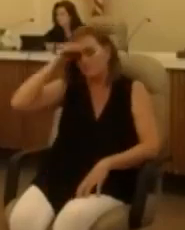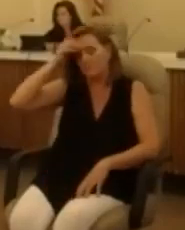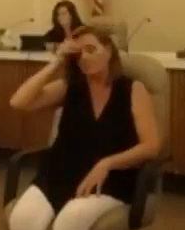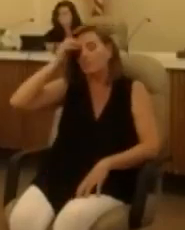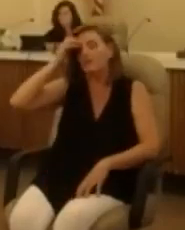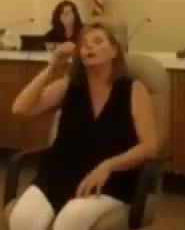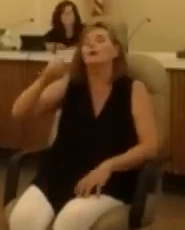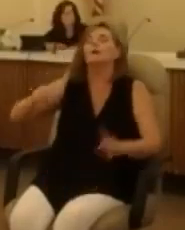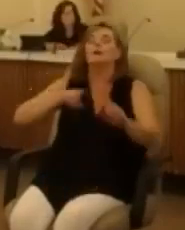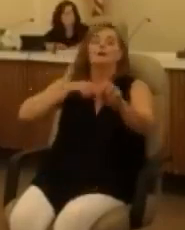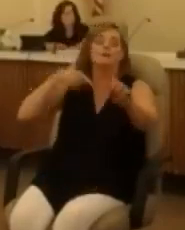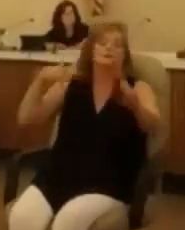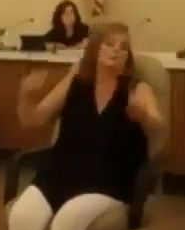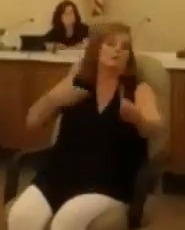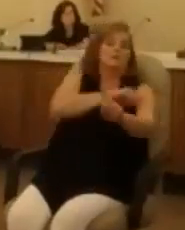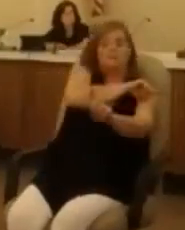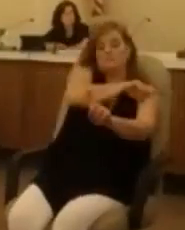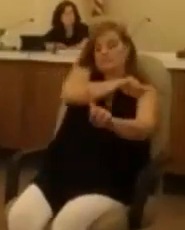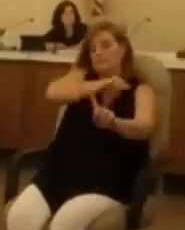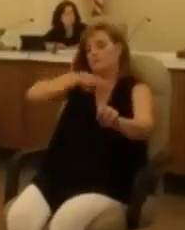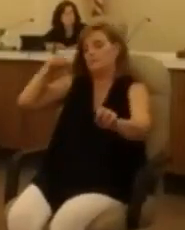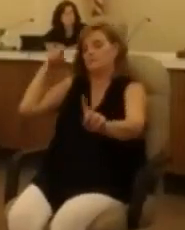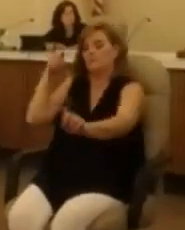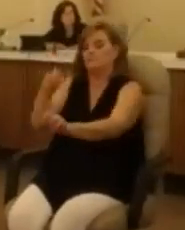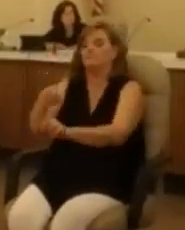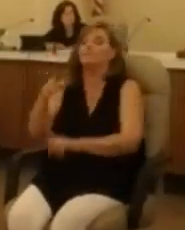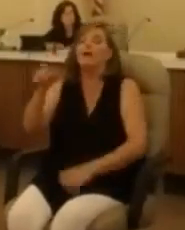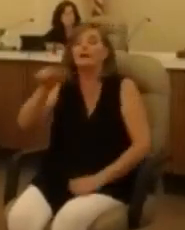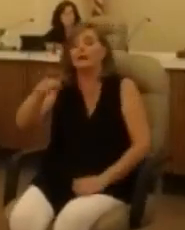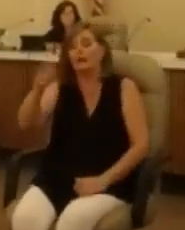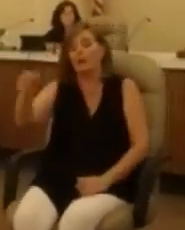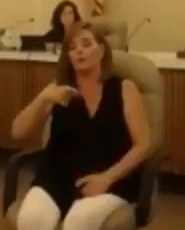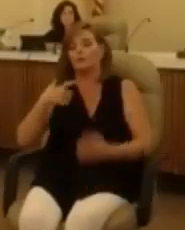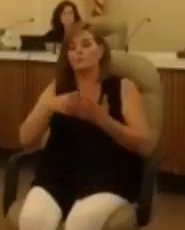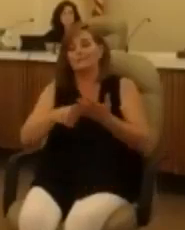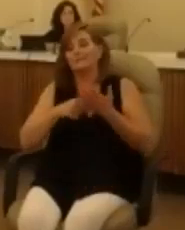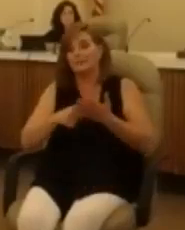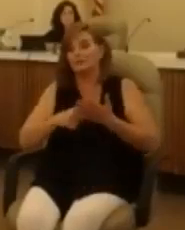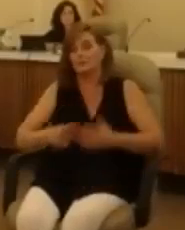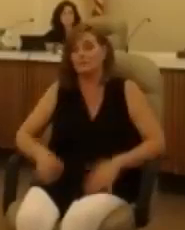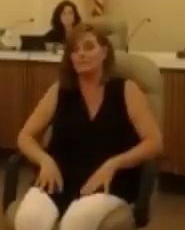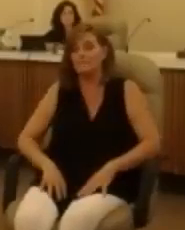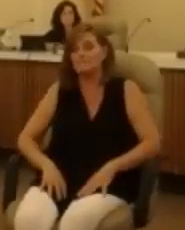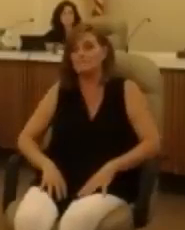circling back to this particular project, any other discussion?